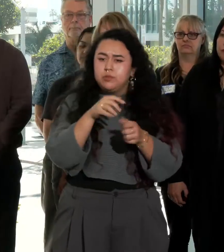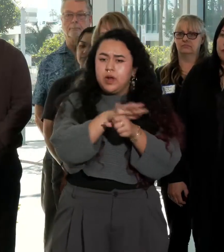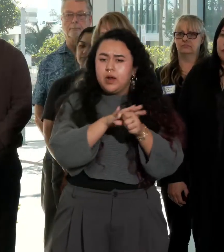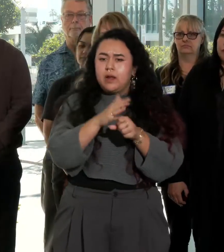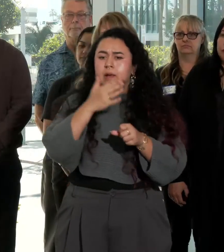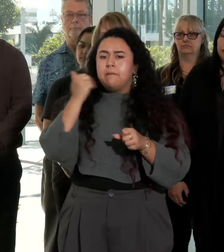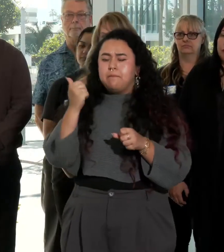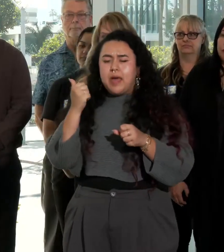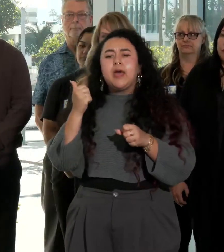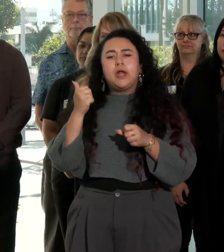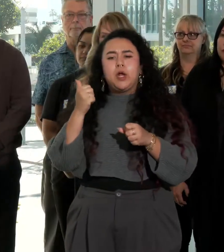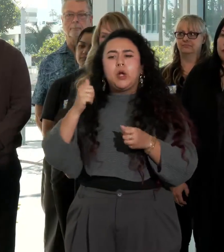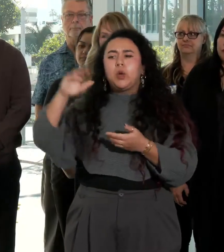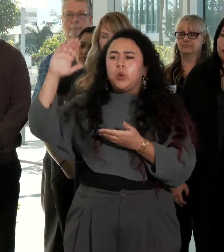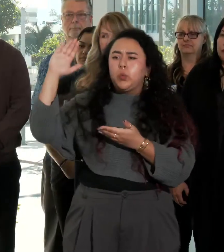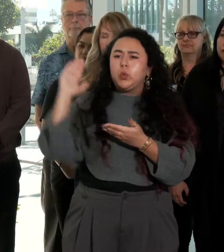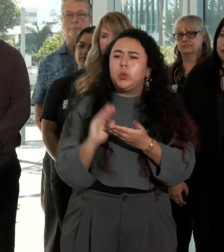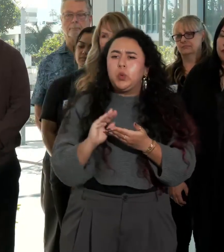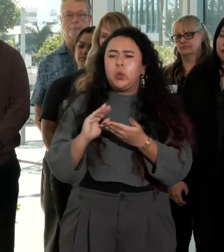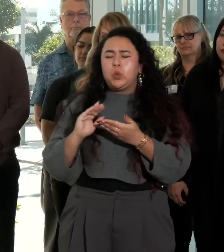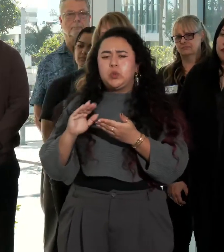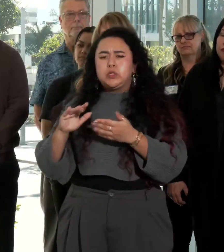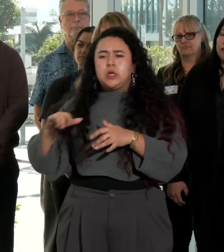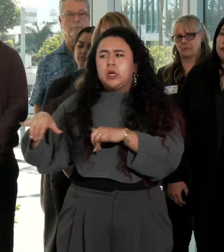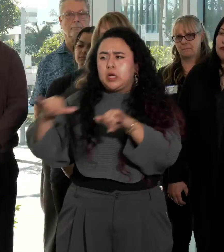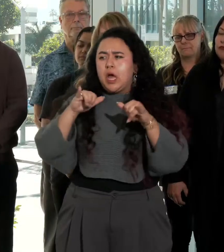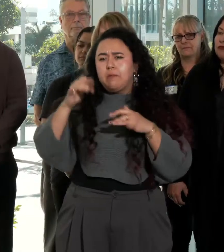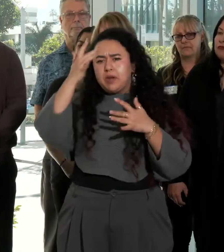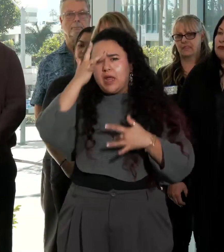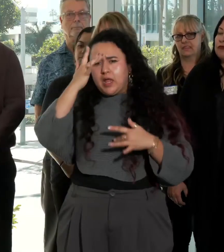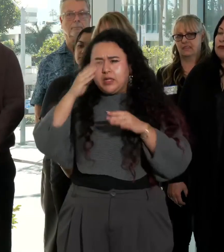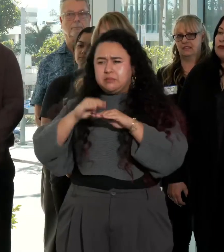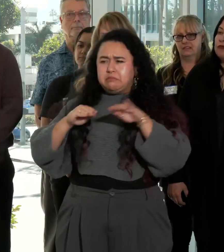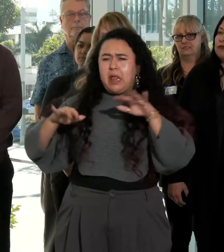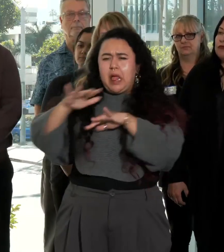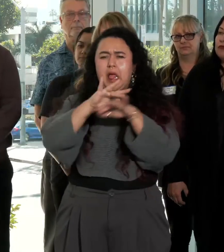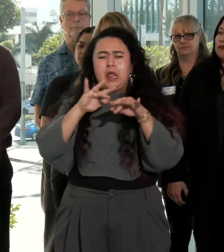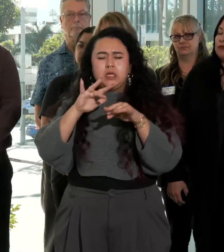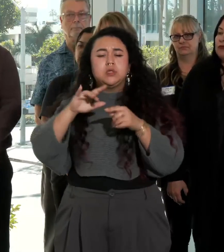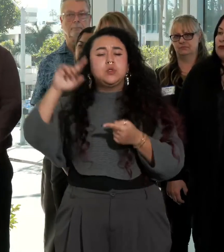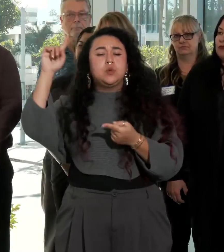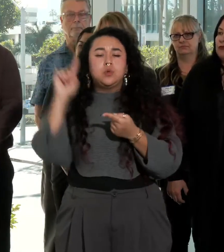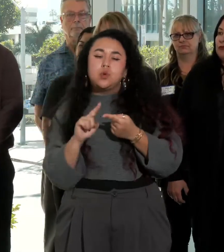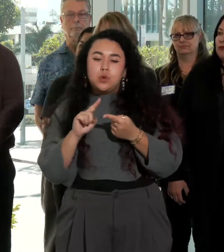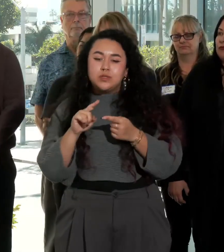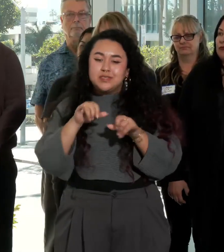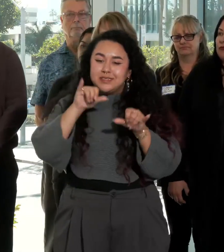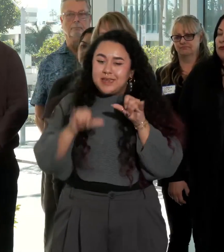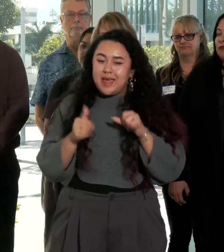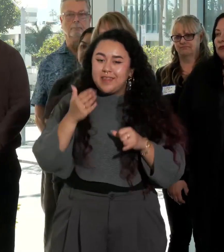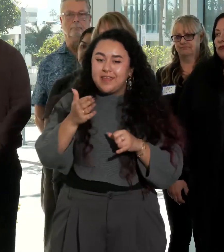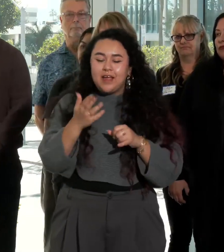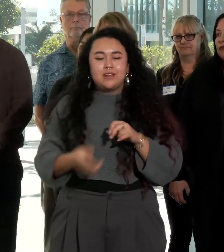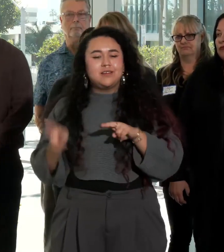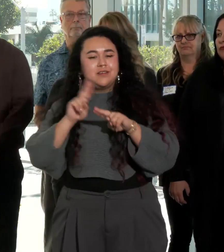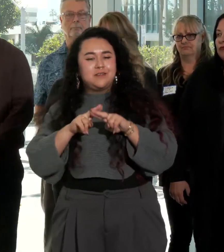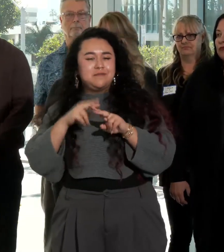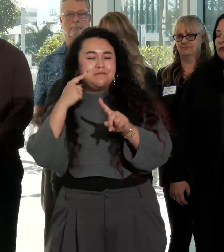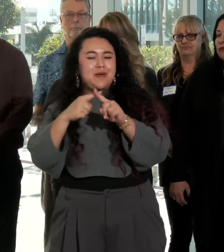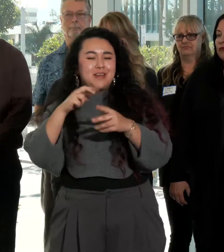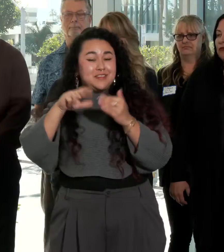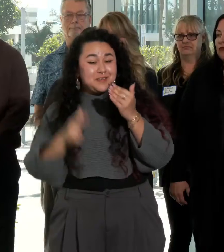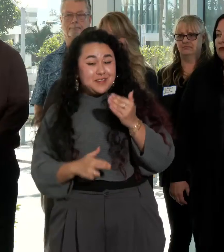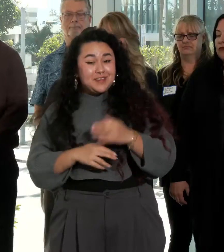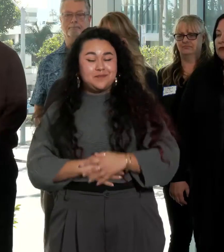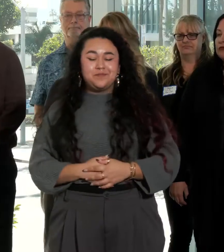mitigate the common shelter illnesses and health challenges, leading to a decreased length of stay and increasing positive